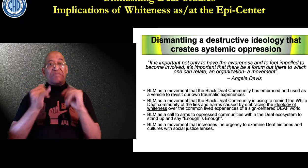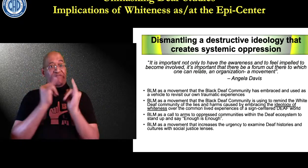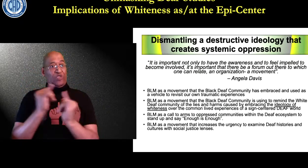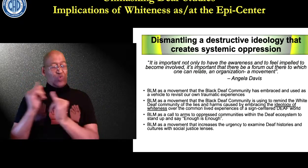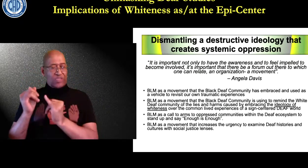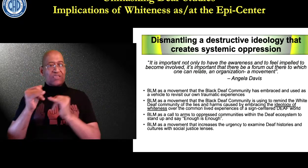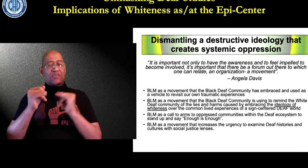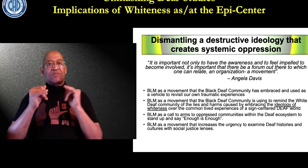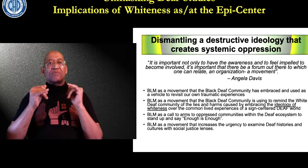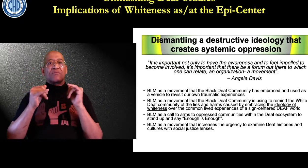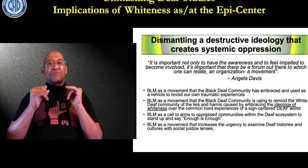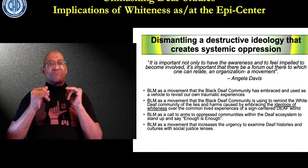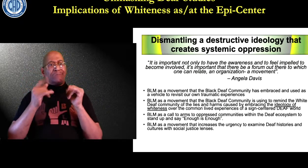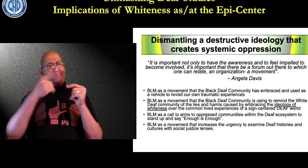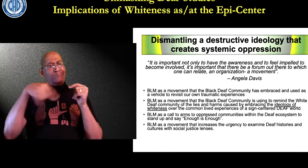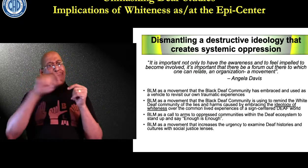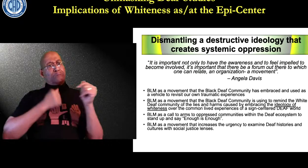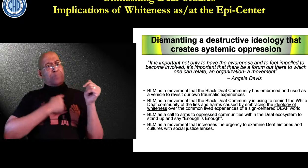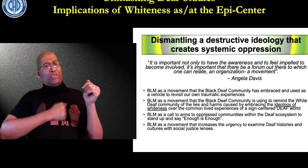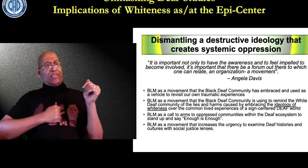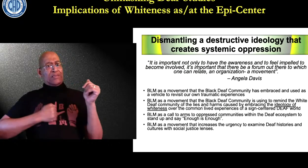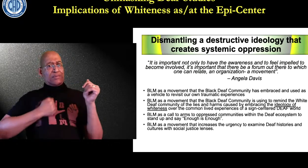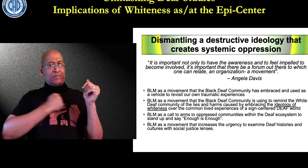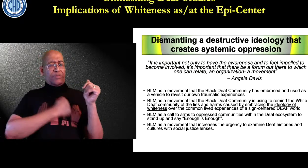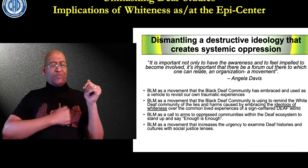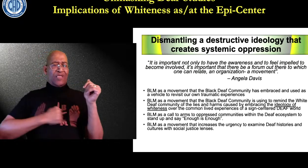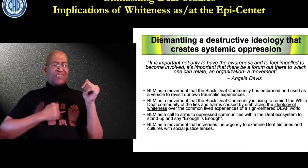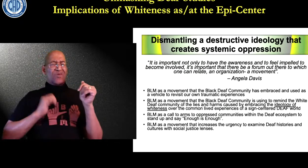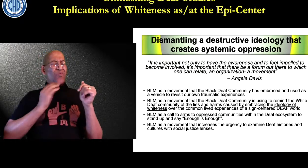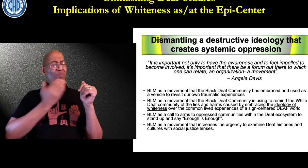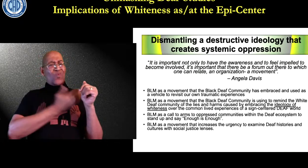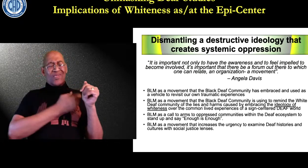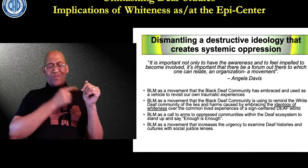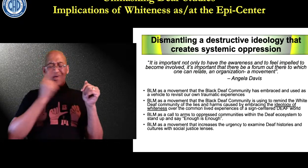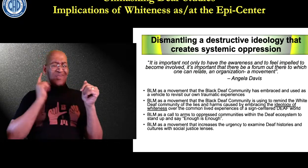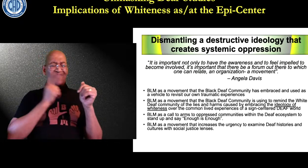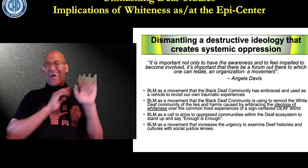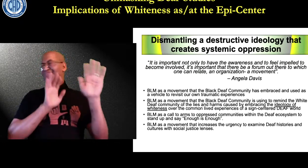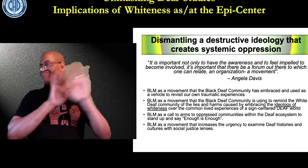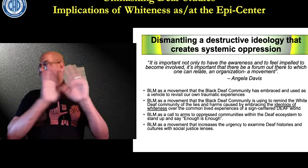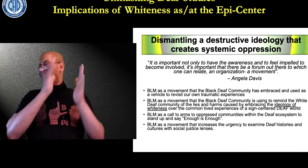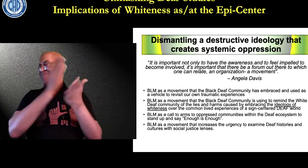And some organizations at the schools, residential schools,